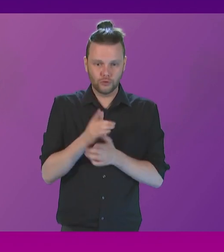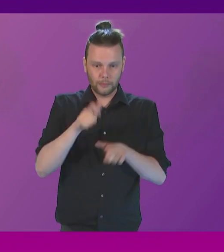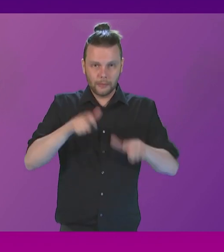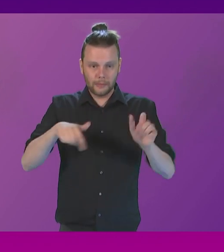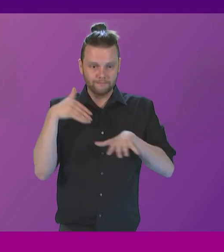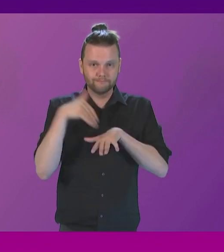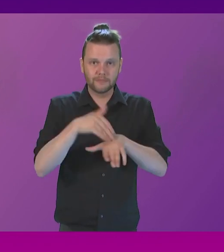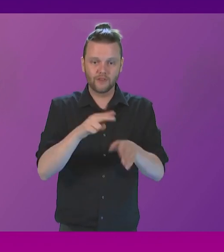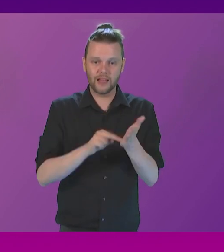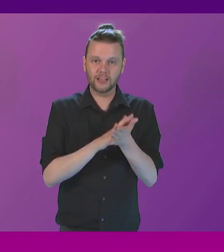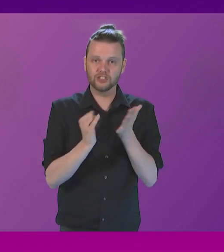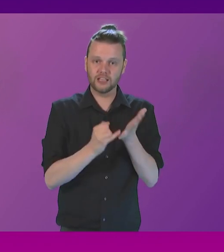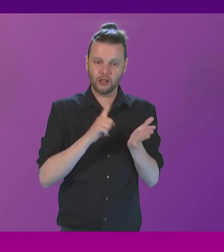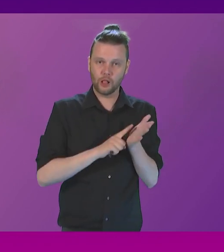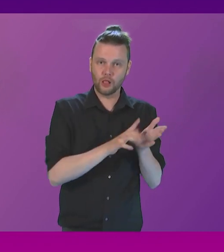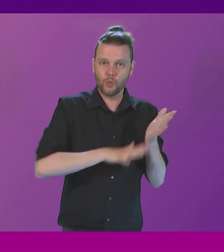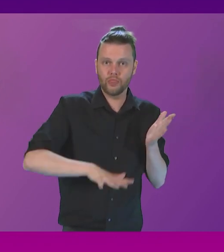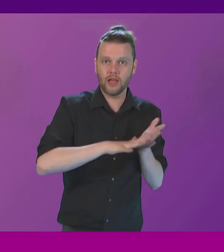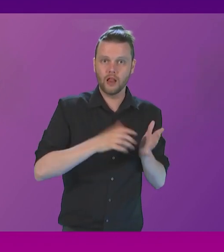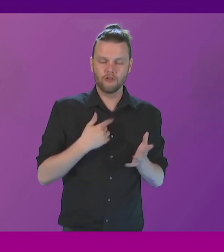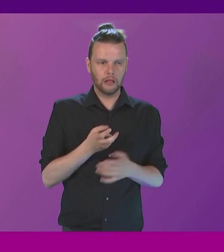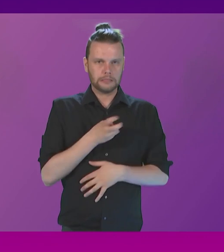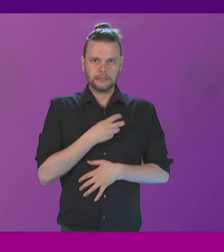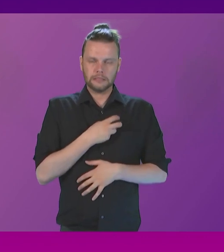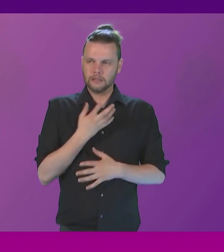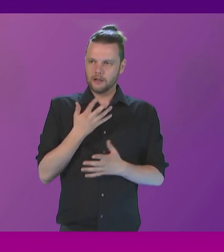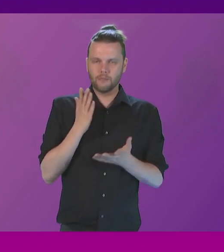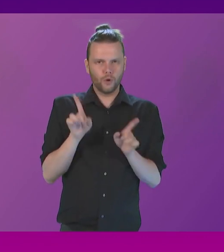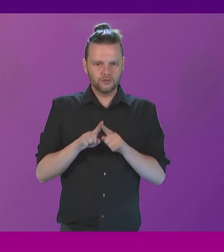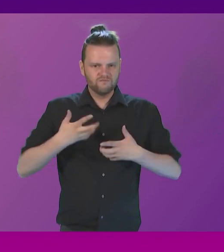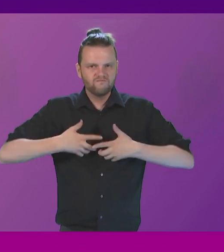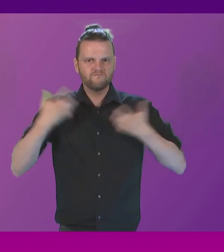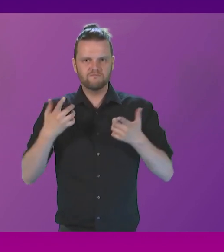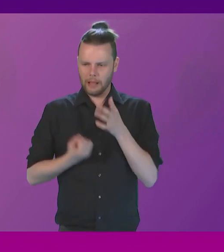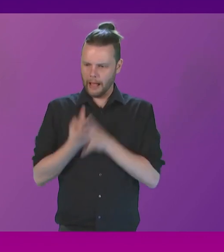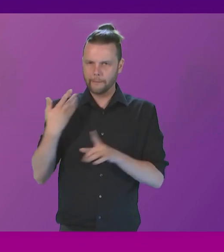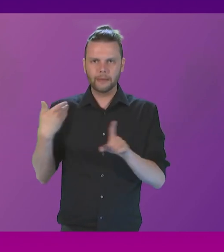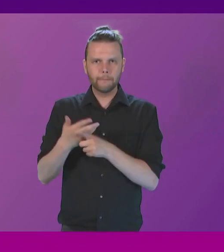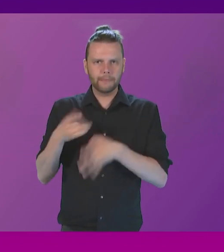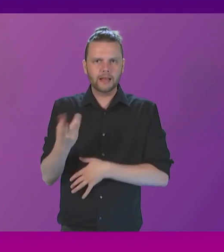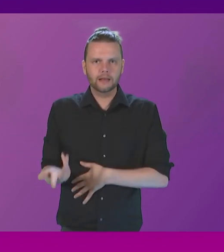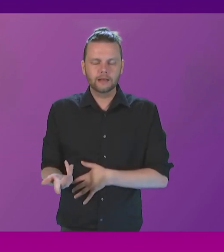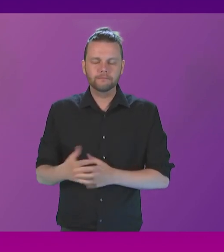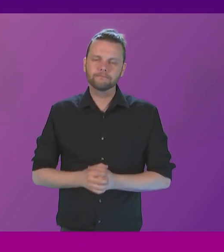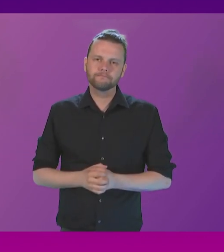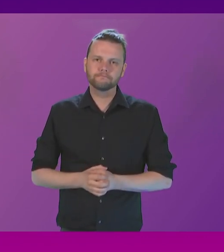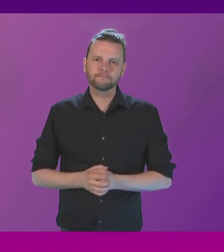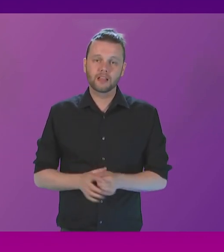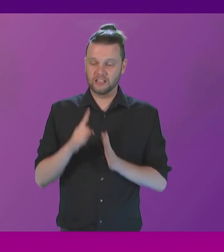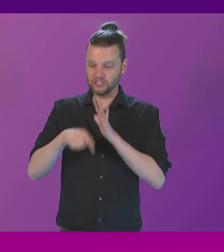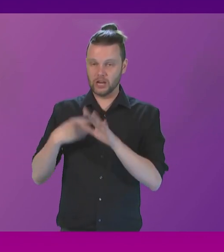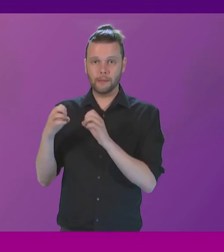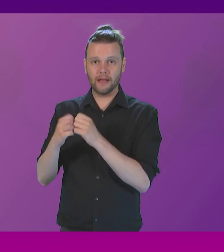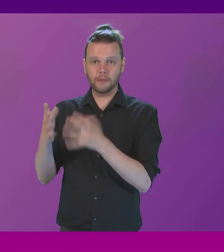situation in NHS Lothian are very anxious and rightly angry about what has happened. As Jeremy